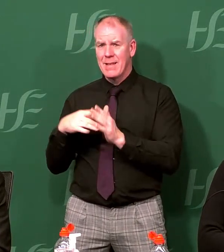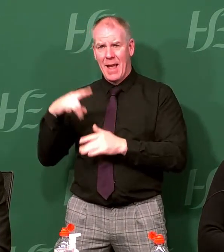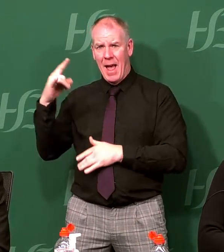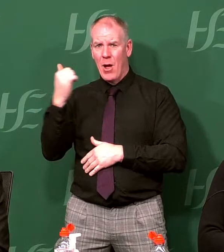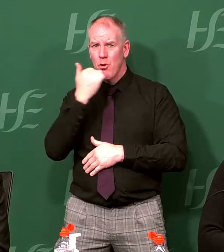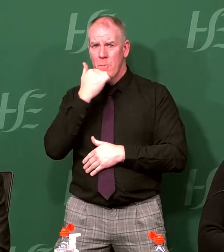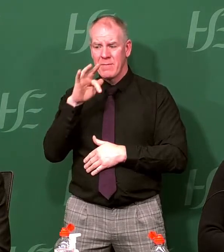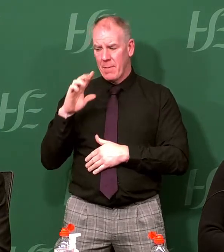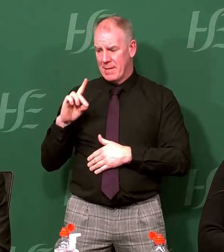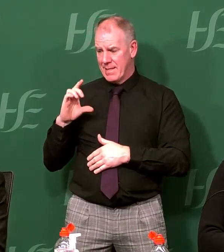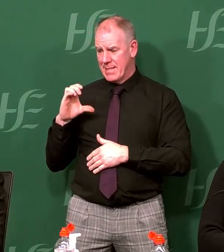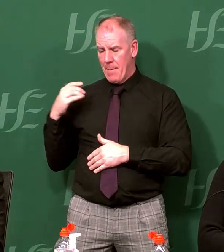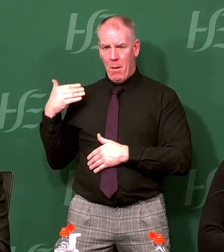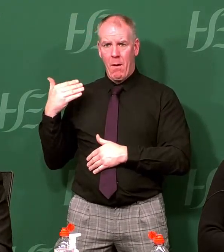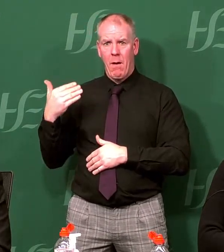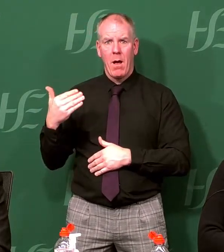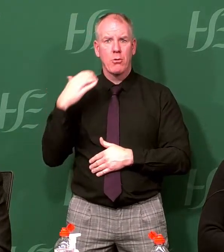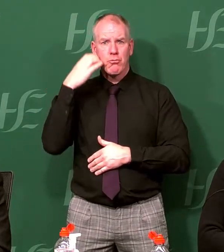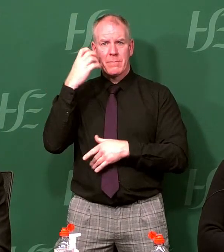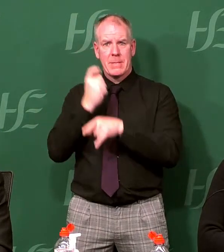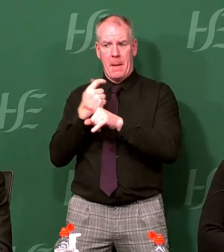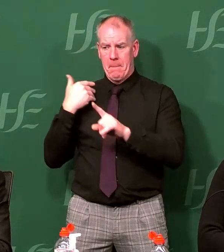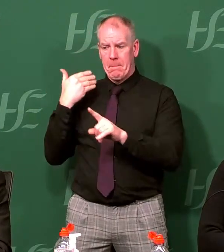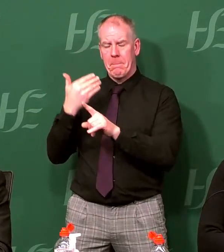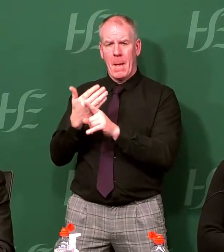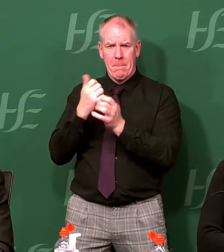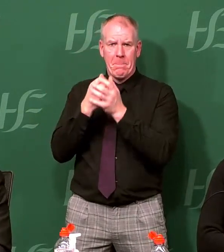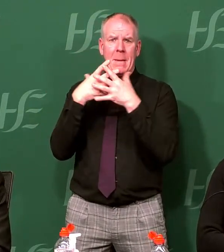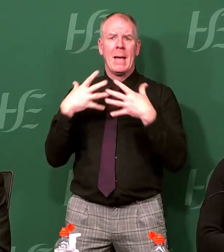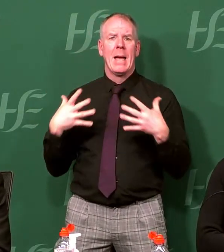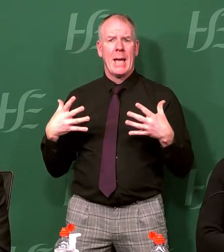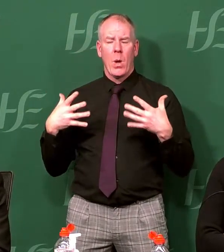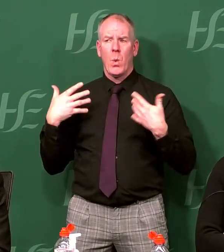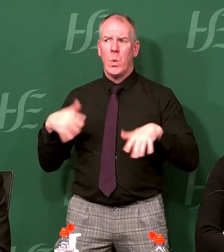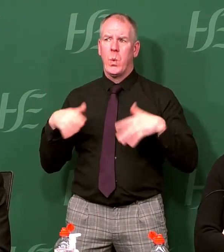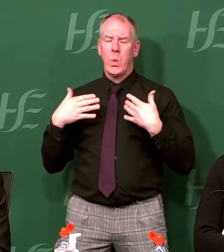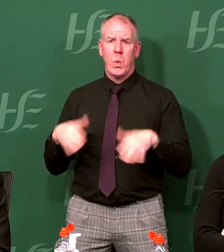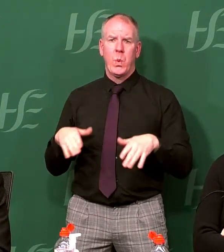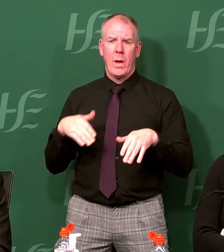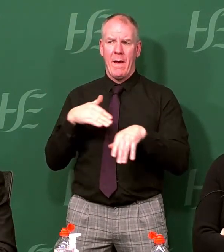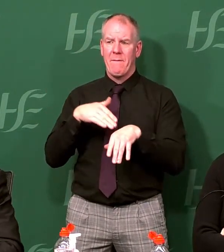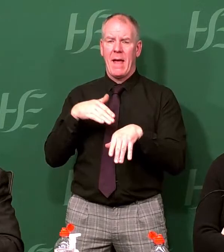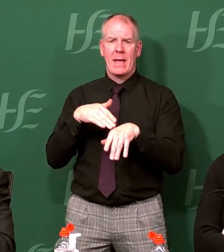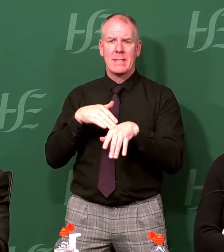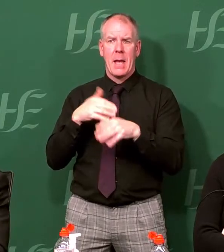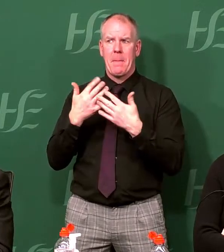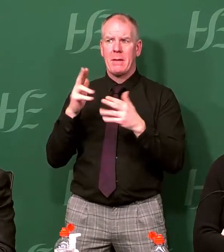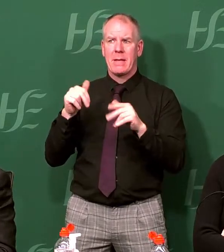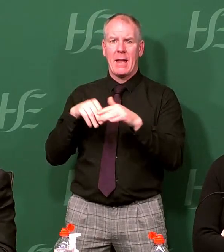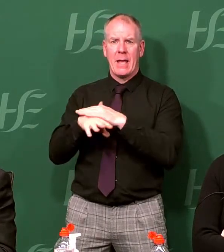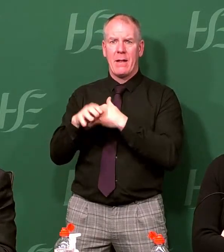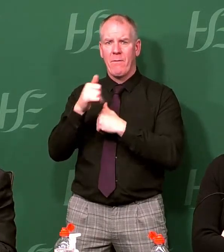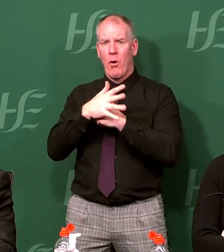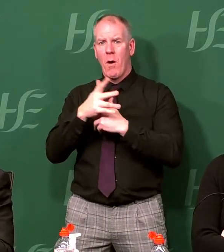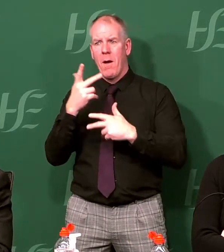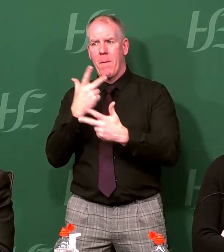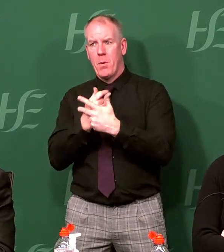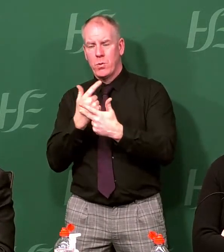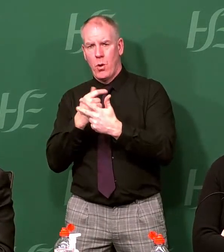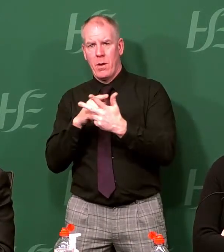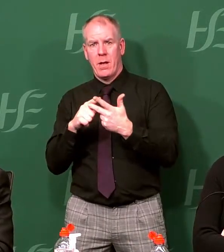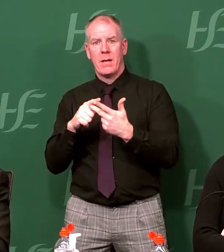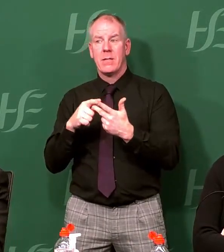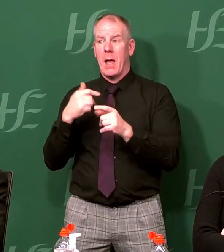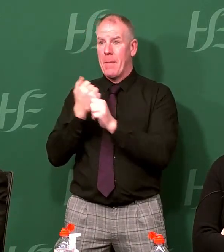since December, since Christmas time, is a massive factor. It's a massive factor in the population, and also factor into that, not just the